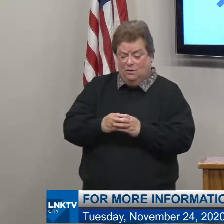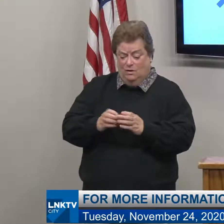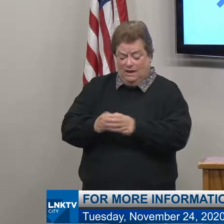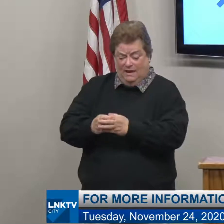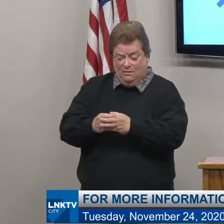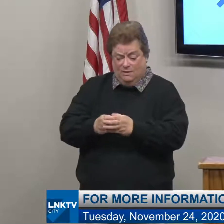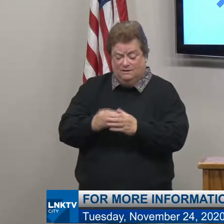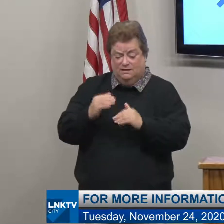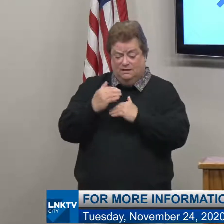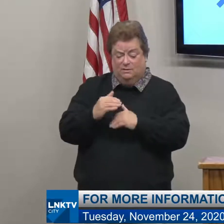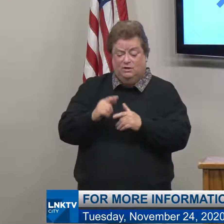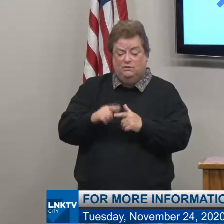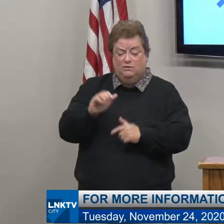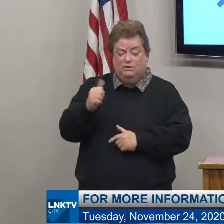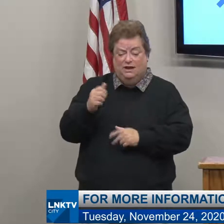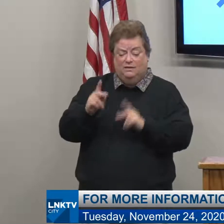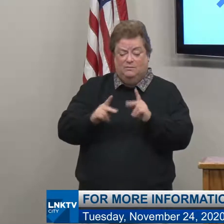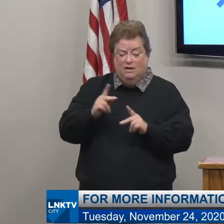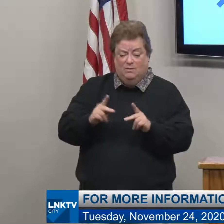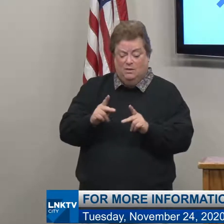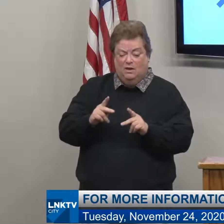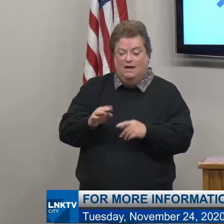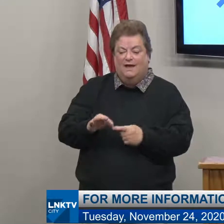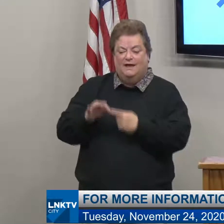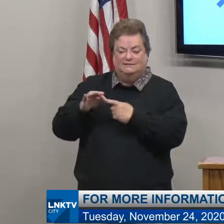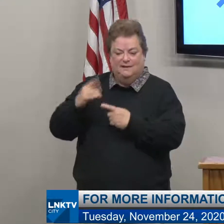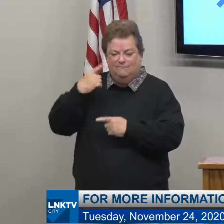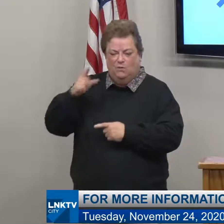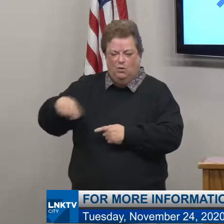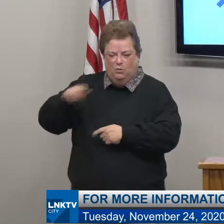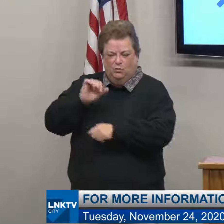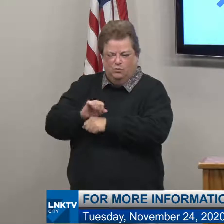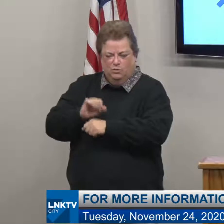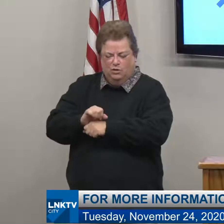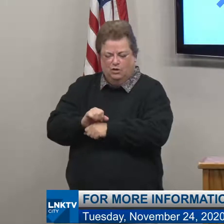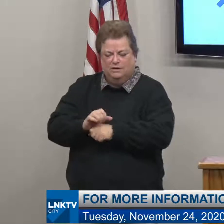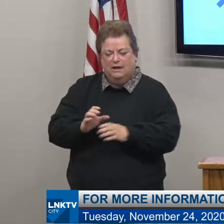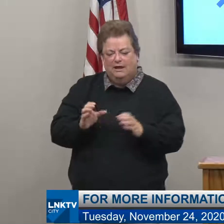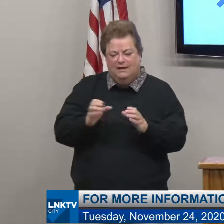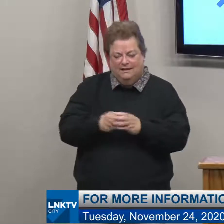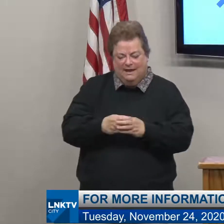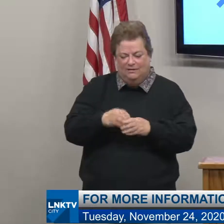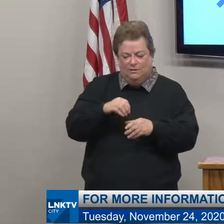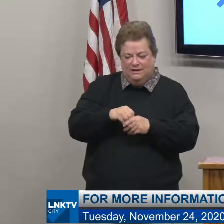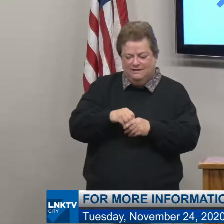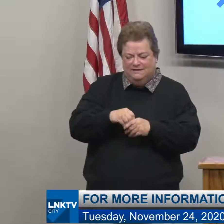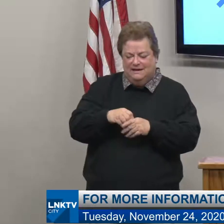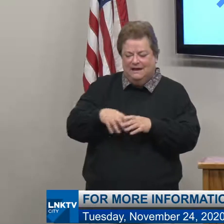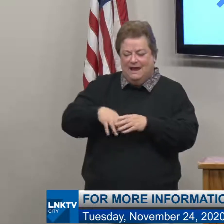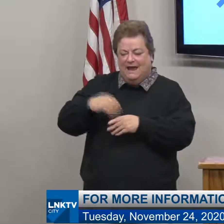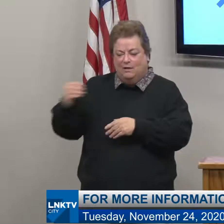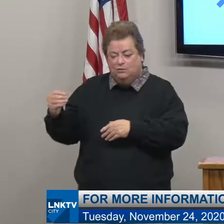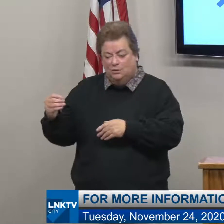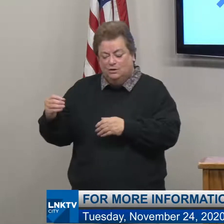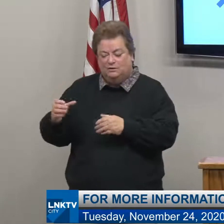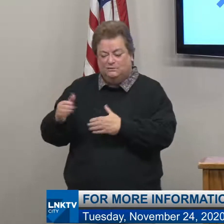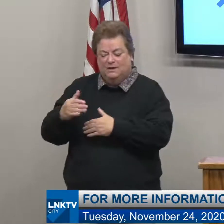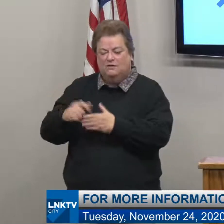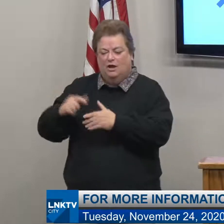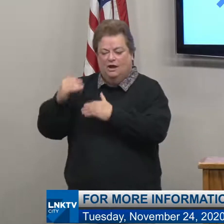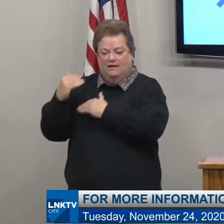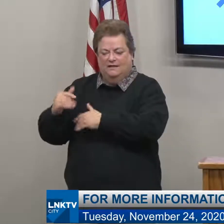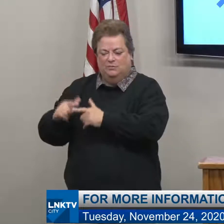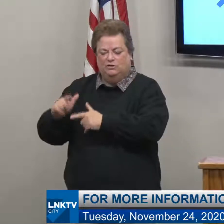than 10 people, excluding employees. Gatherings in confined outdoor spaces are limited to no more